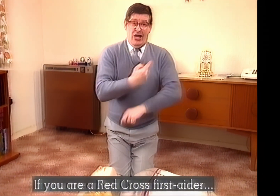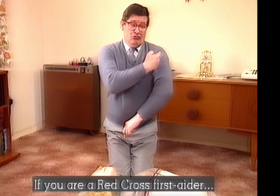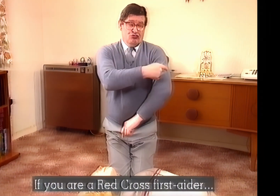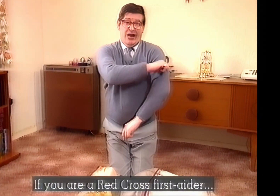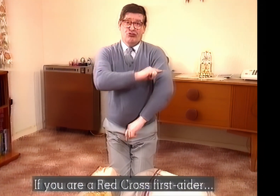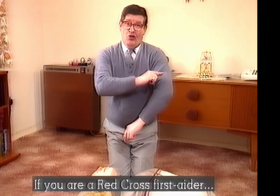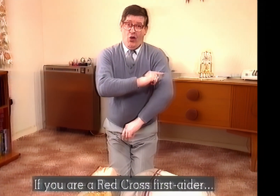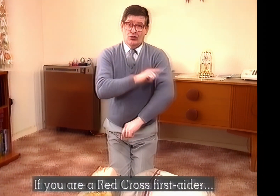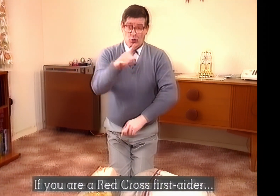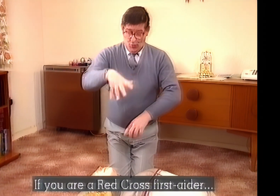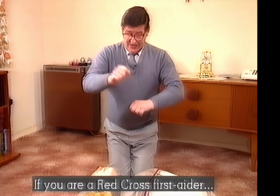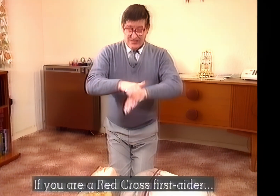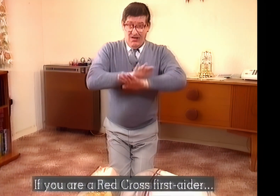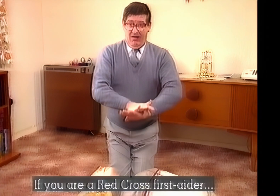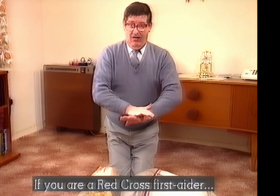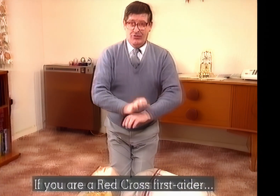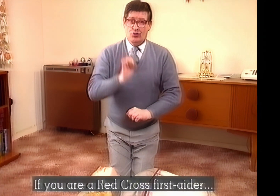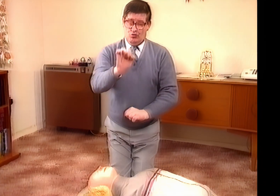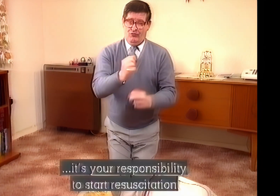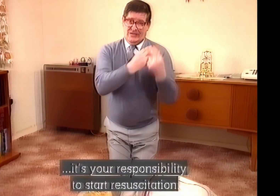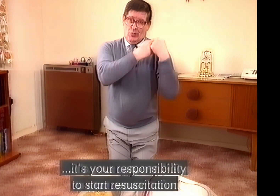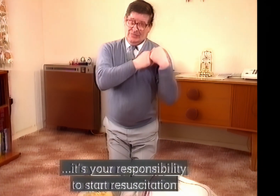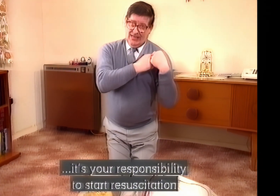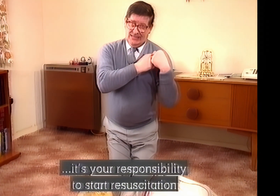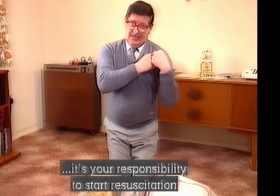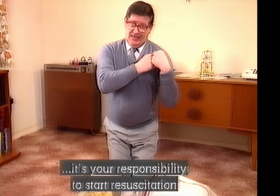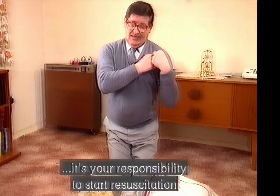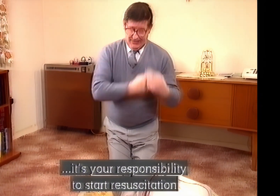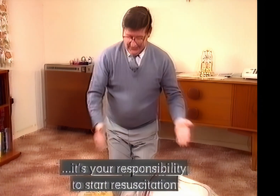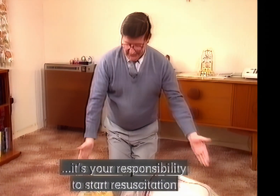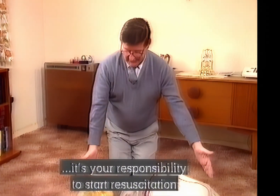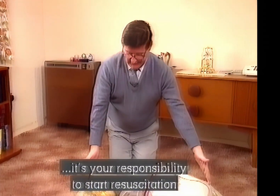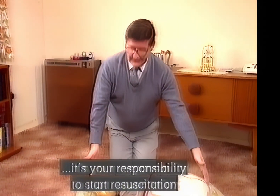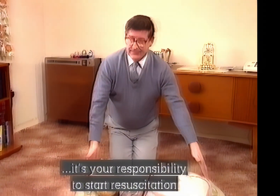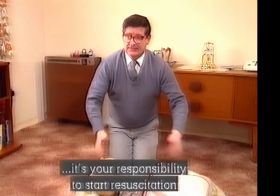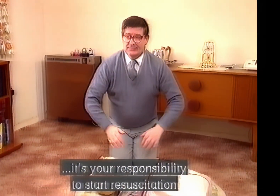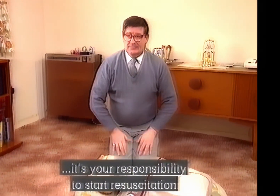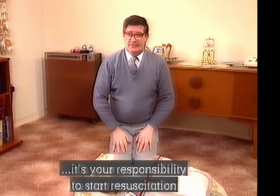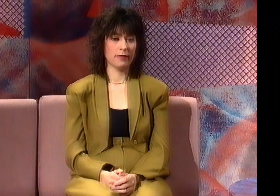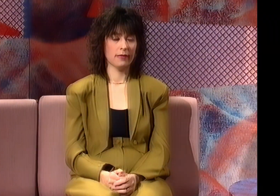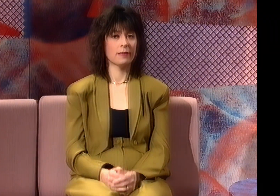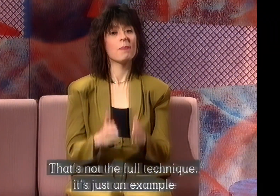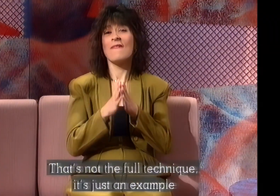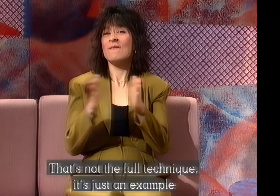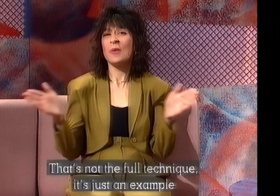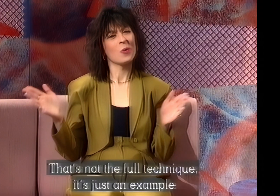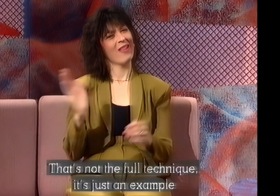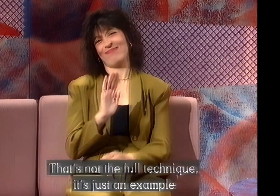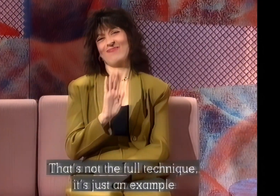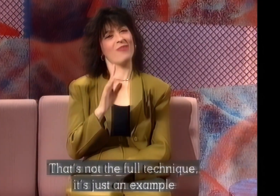If you are a Red Cross first aider, then it is your responsibility to start the resuscitation. That's